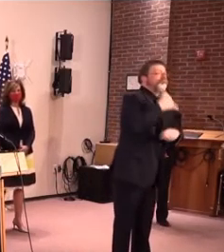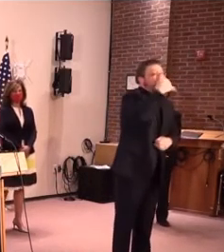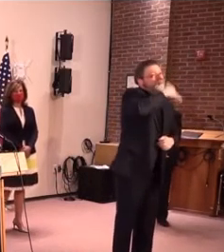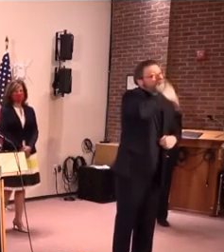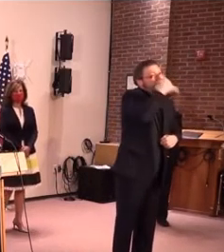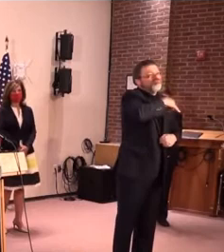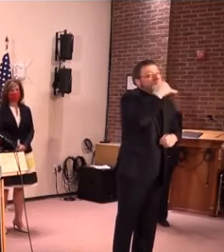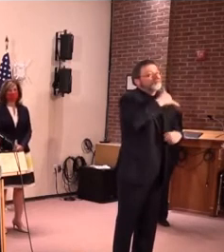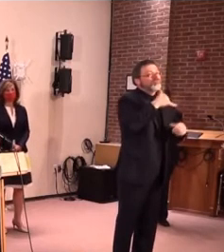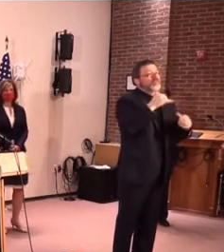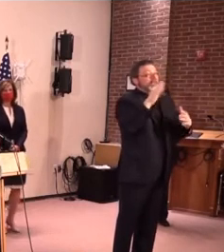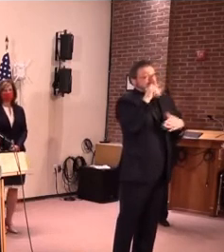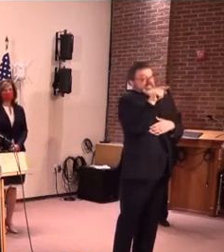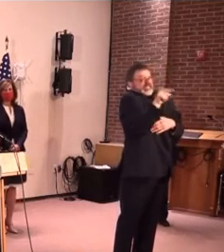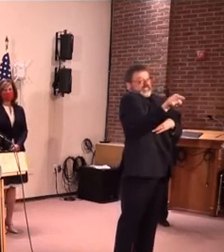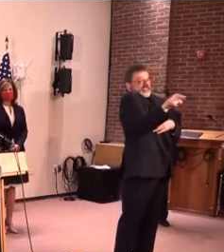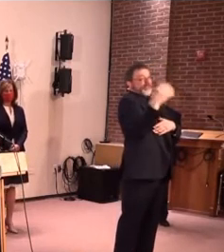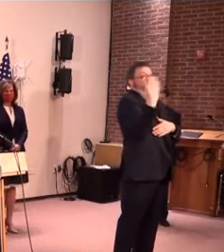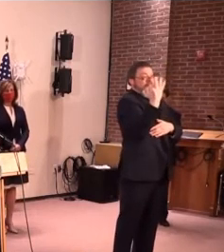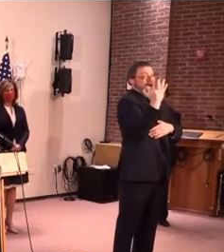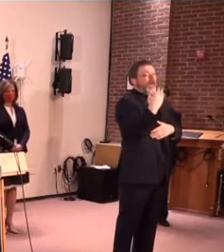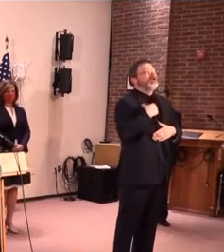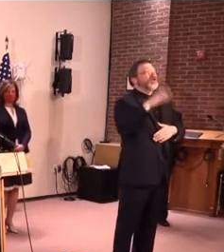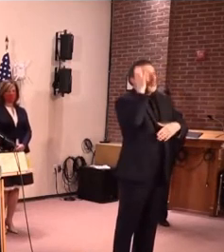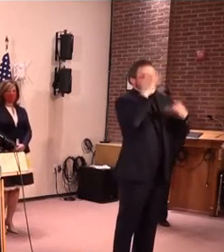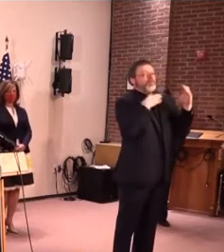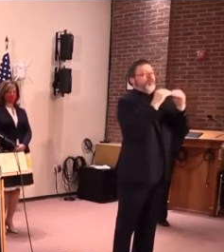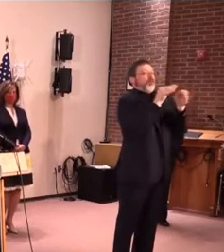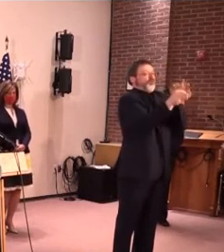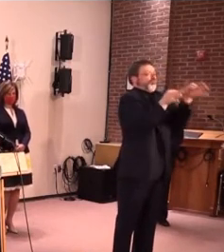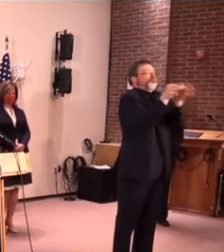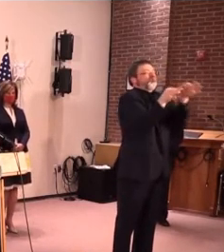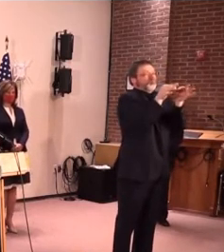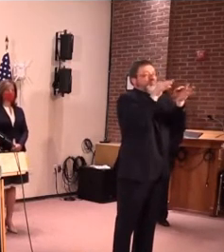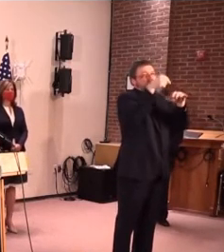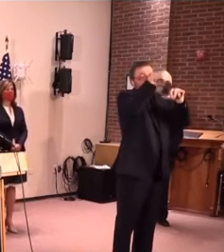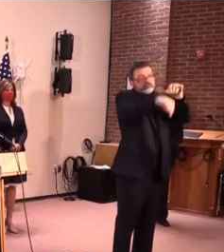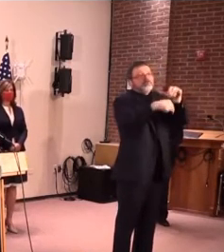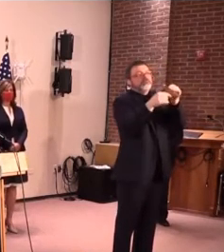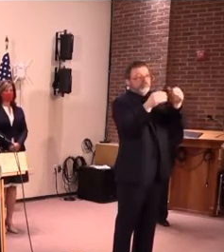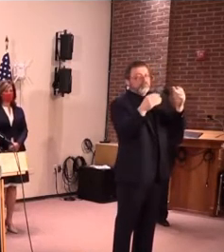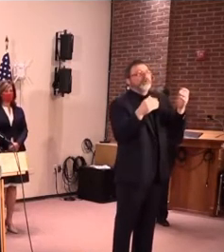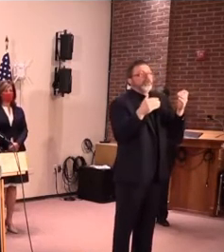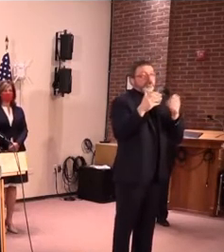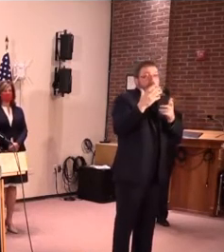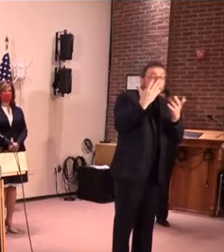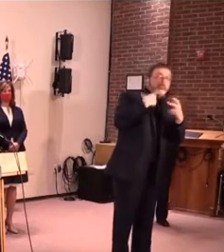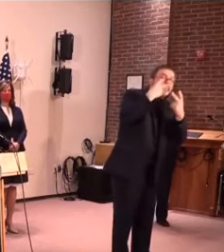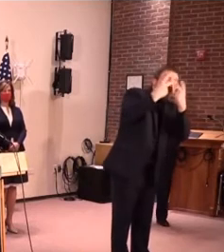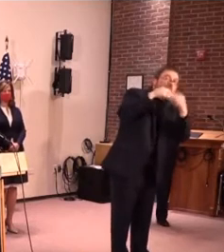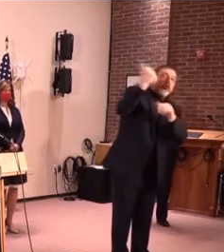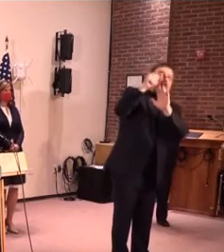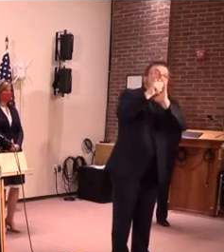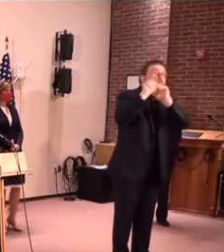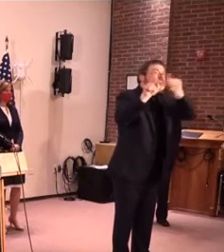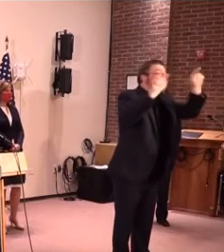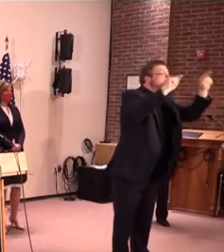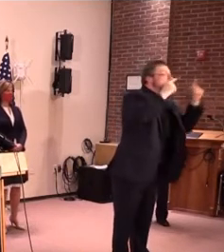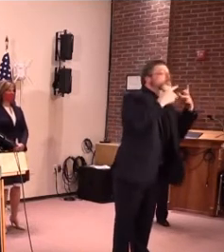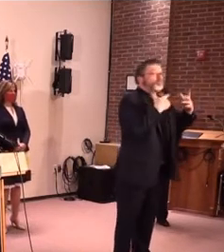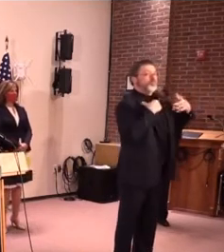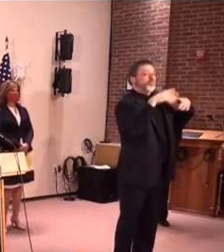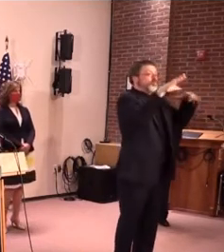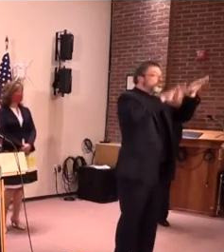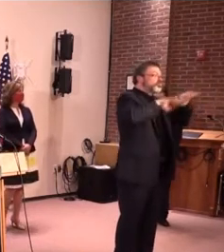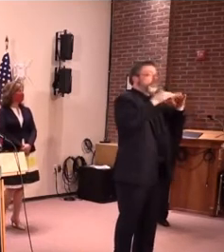Friday to show that the other states are showing some signs of hope as well. And when that happens, we'll be able to, again,